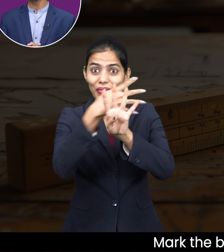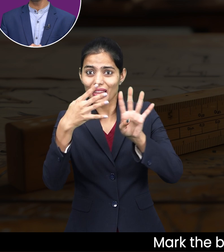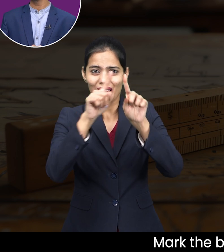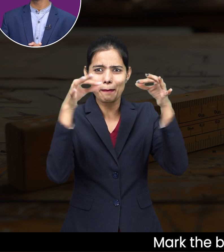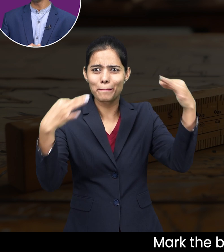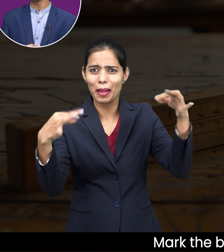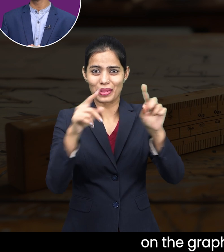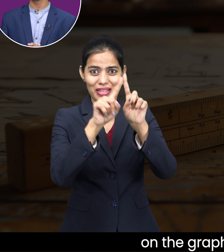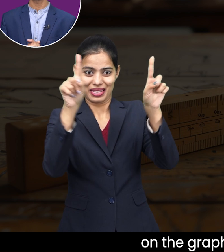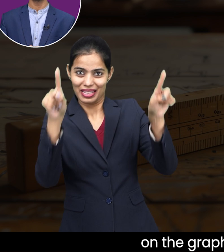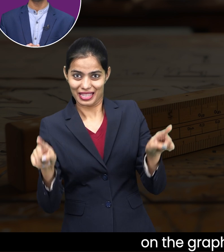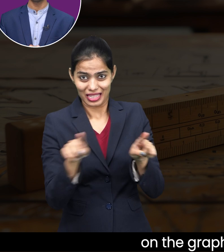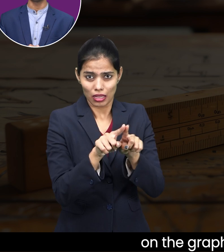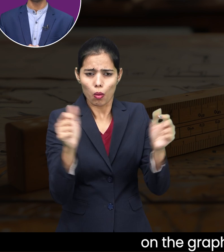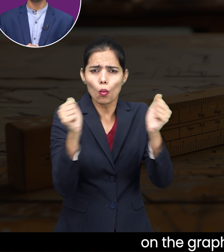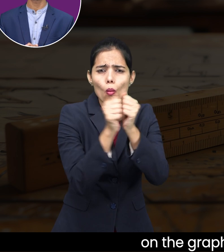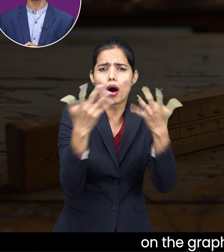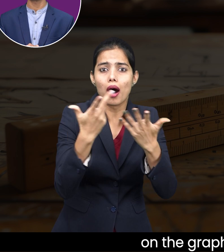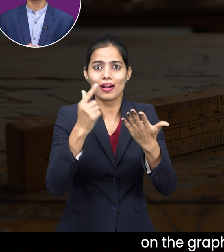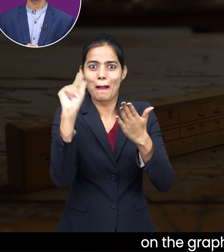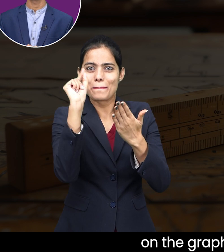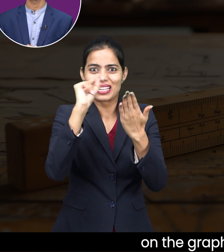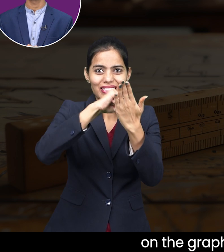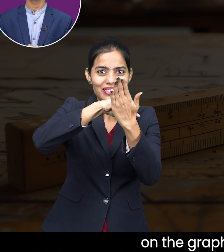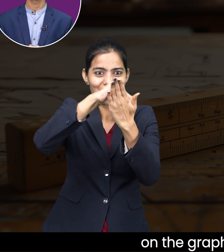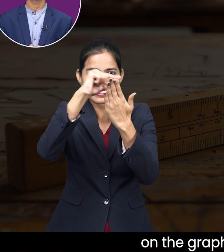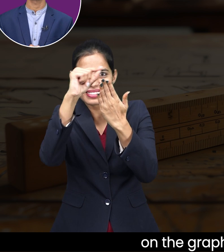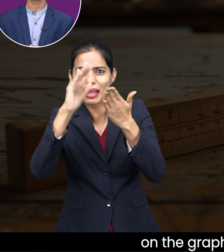Mark the boundary of the leaf on the graph paper with a pencil.